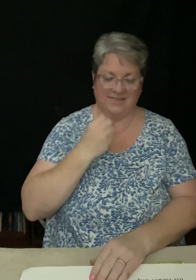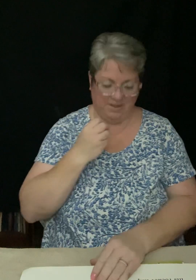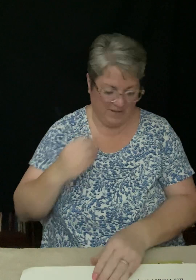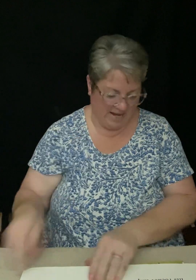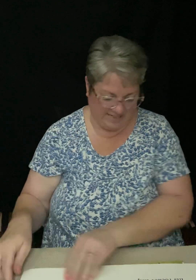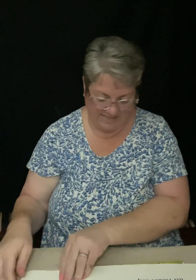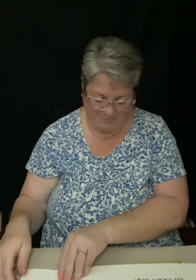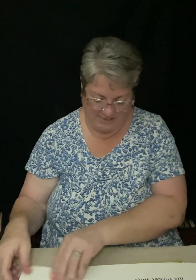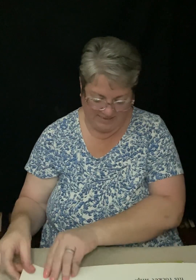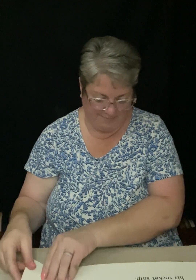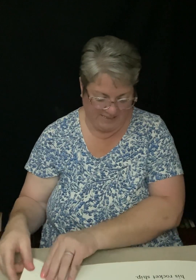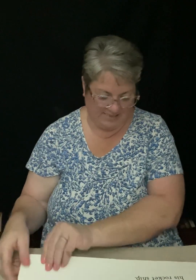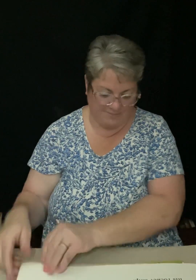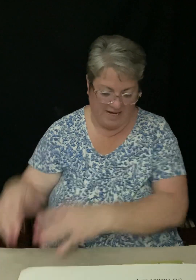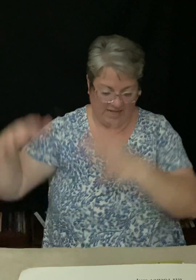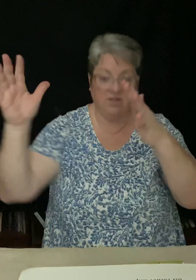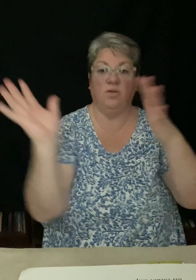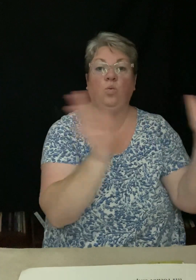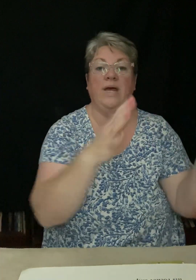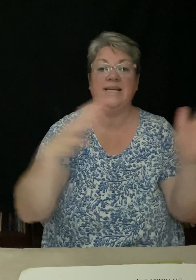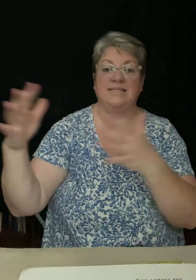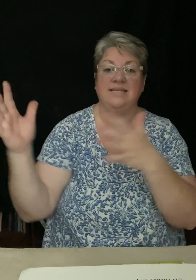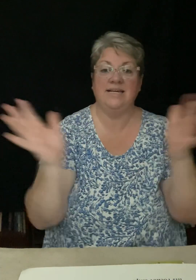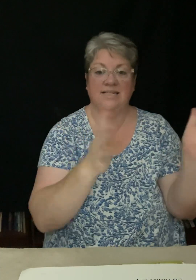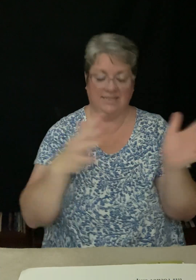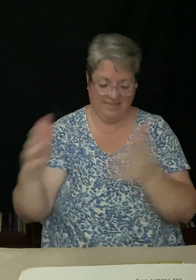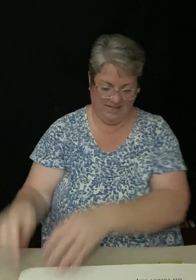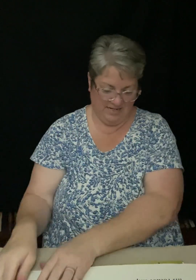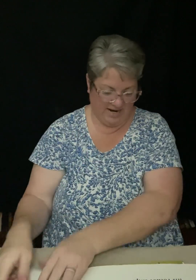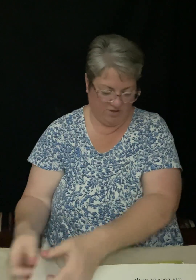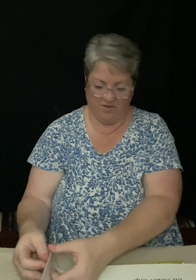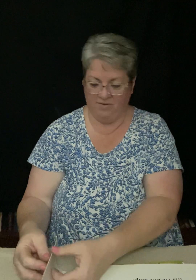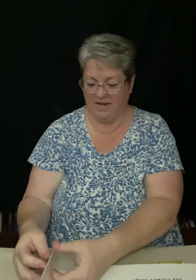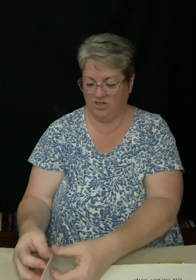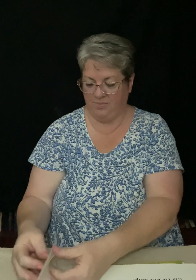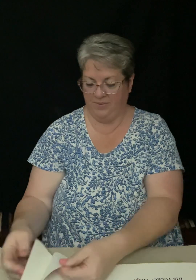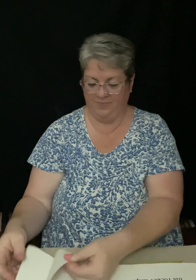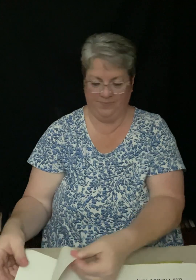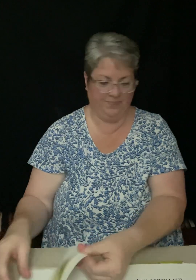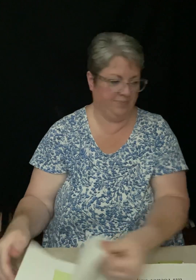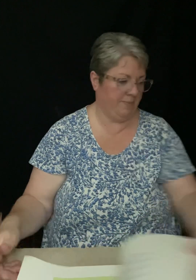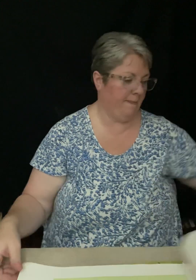asleep. And he slept and he slept and he slept until the wind knocked over the rocket ship.